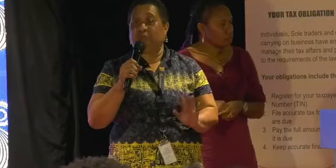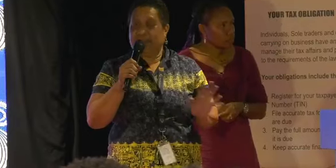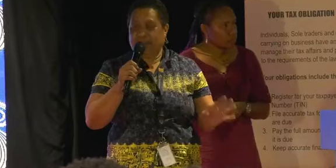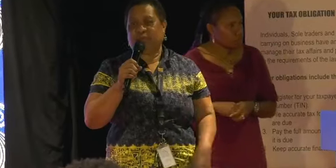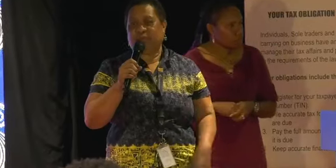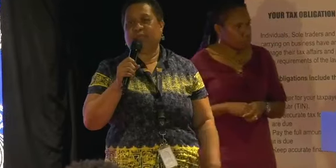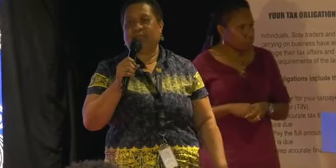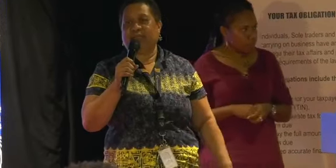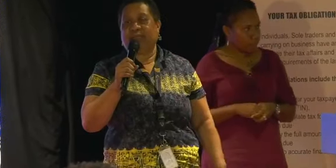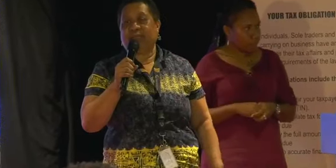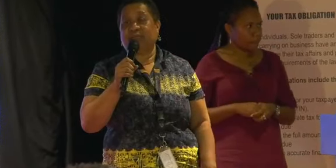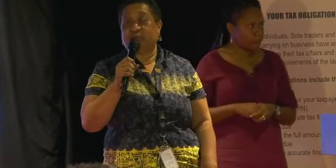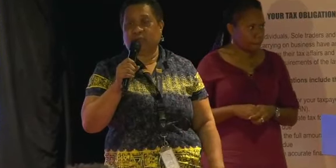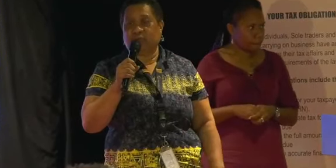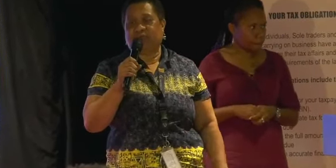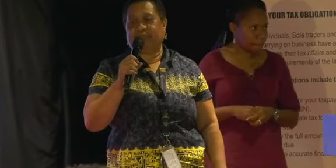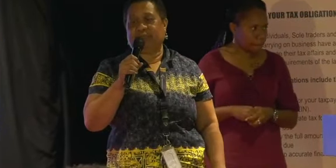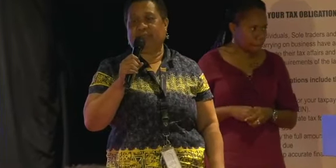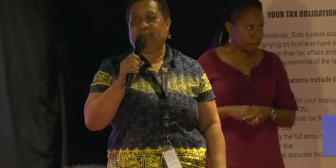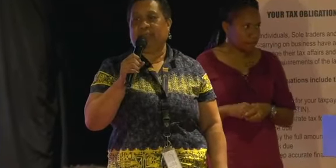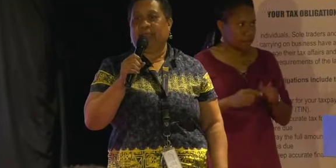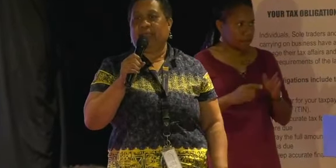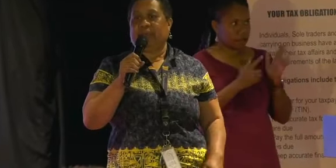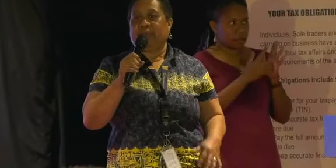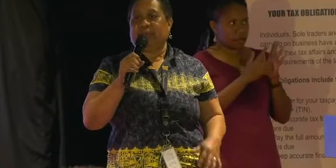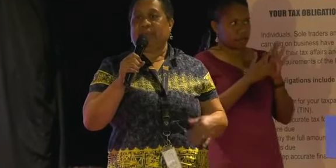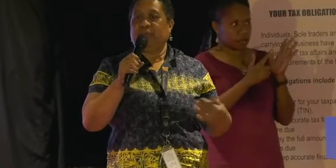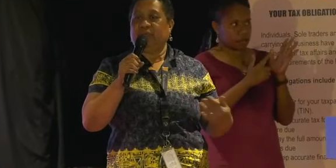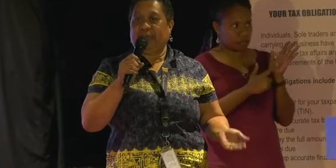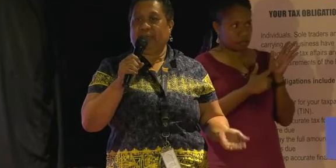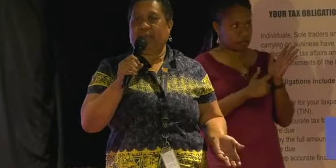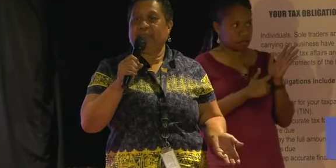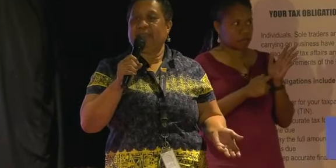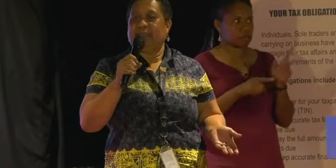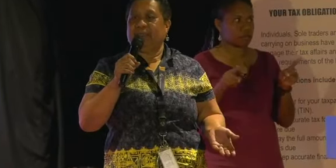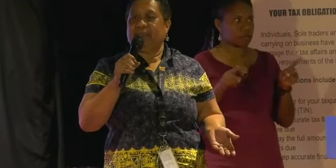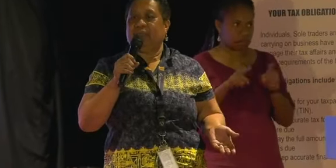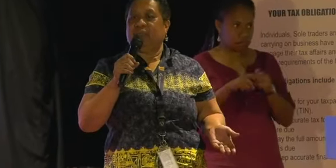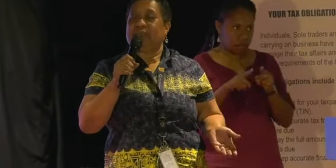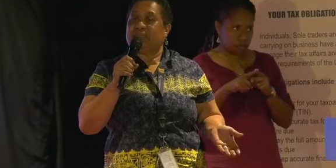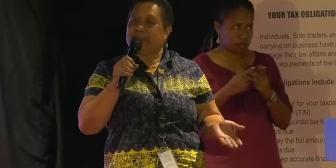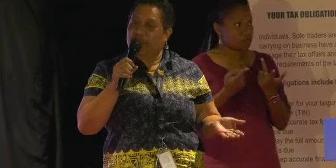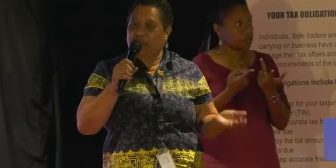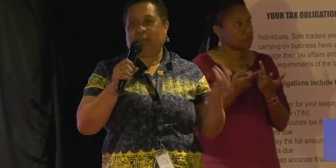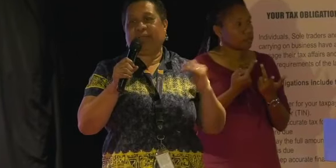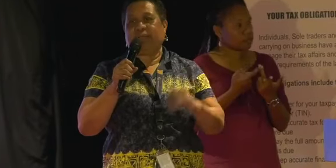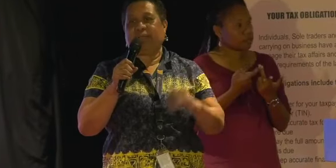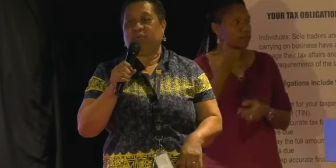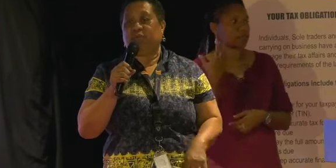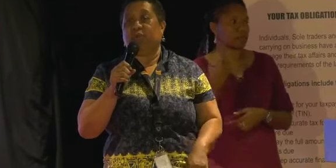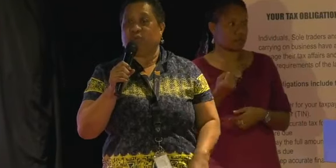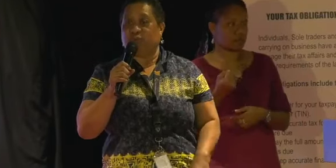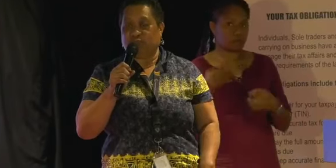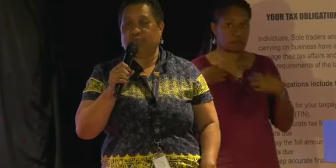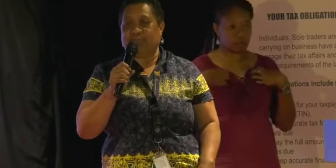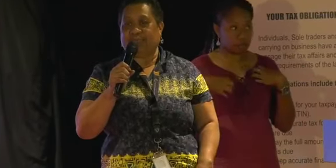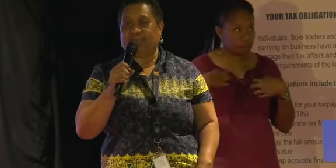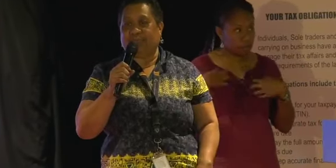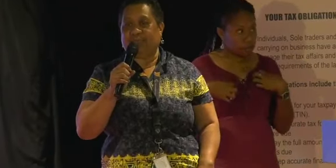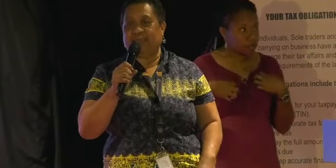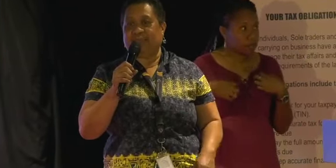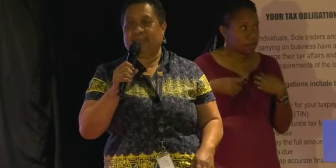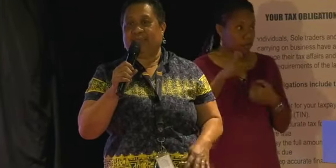by you, so many others also face it. But if you are late, you are still required to lodge